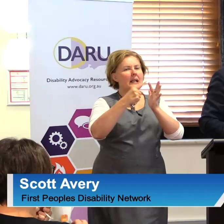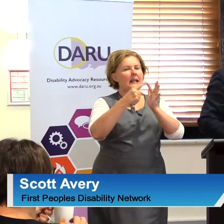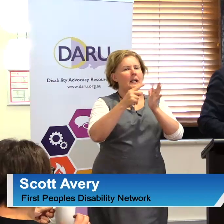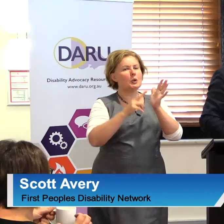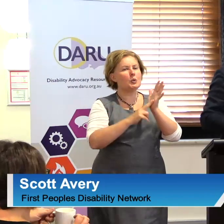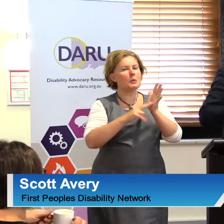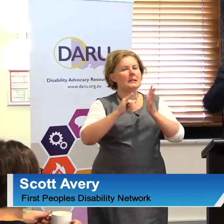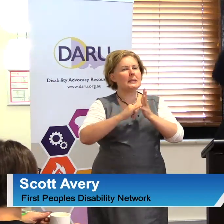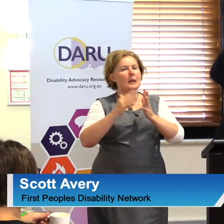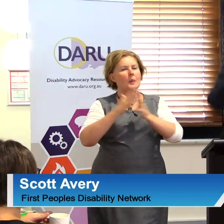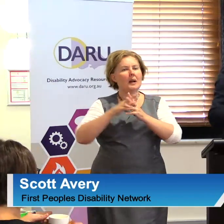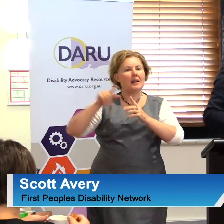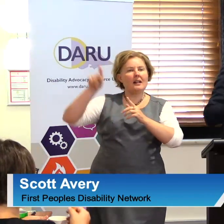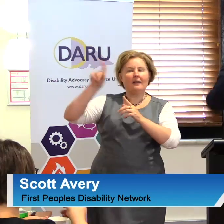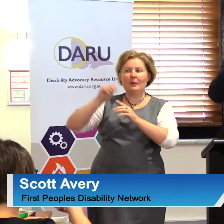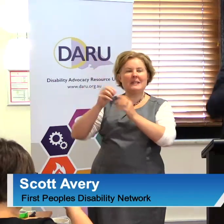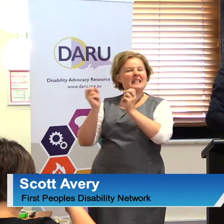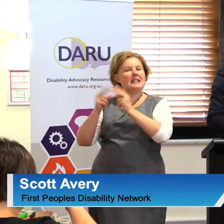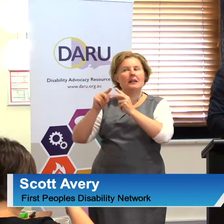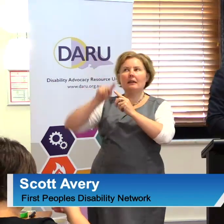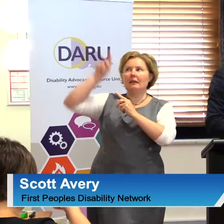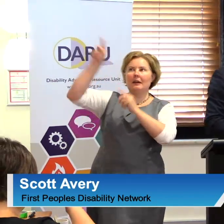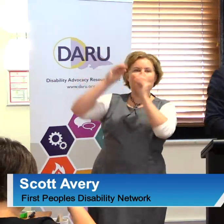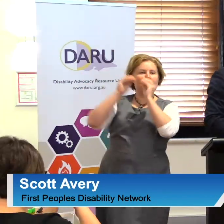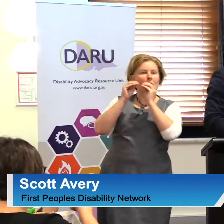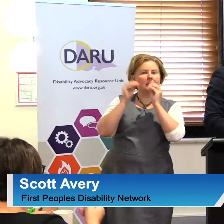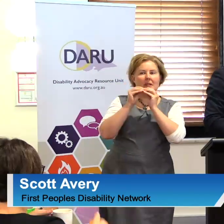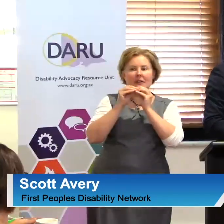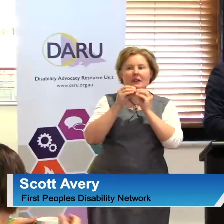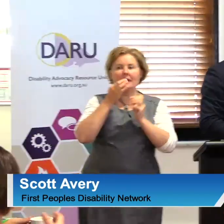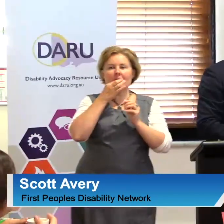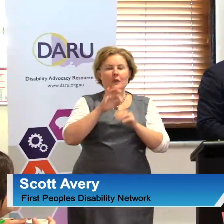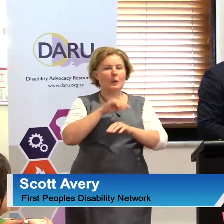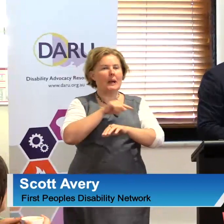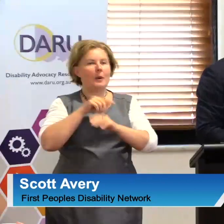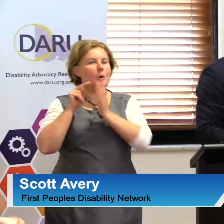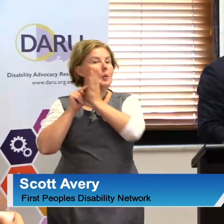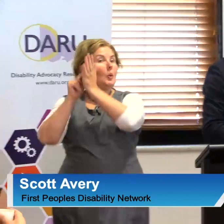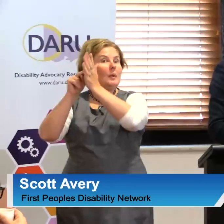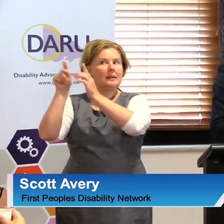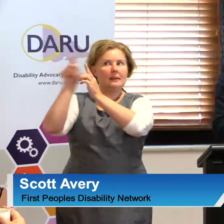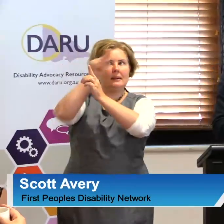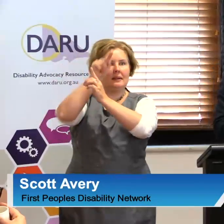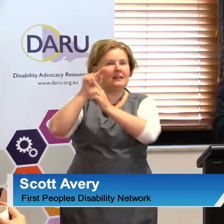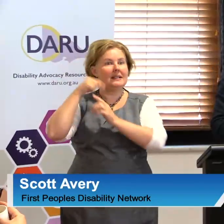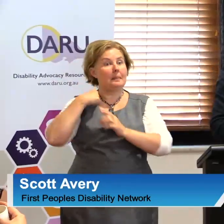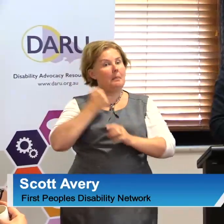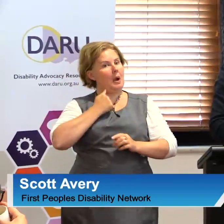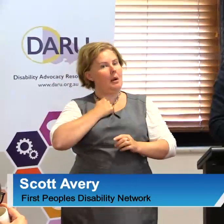driving from Sydney to Brisbane, it's a couple hours north. So that's where my ancestral homeland is.